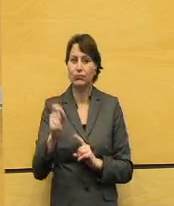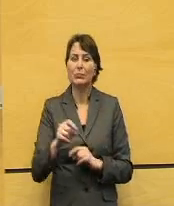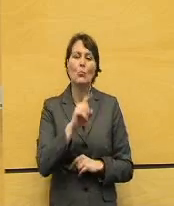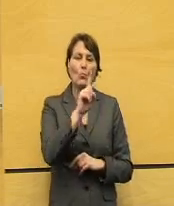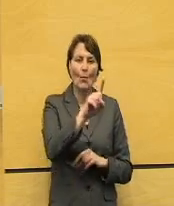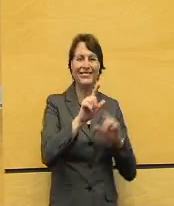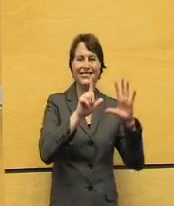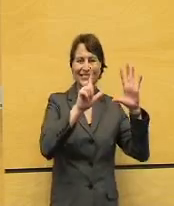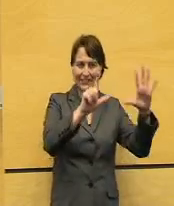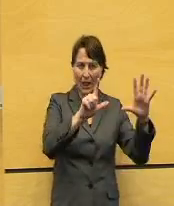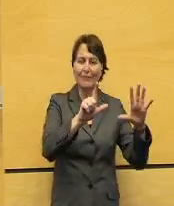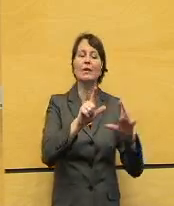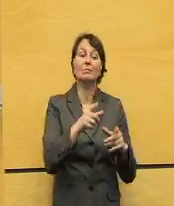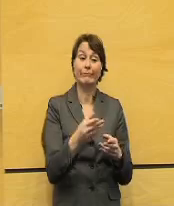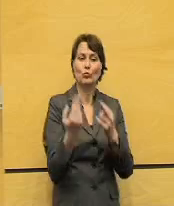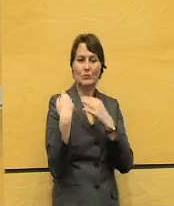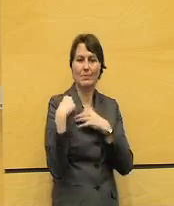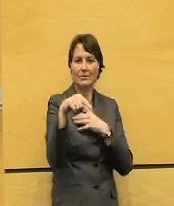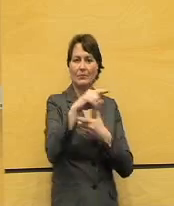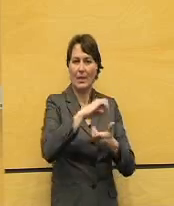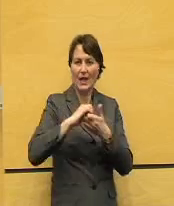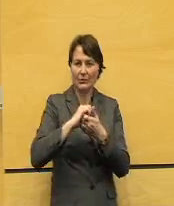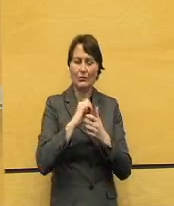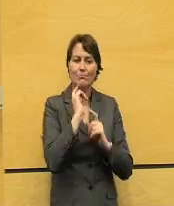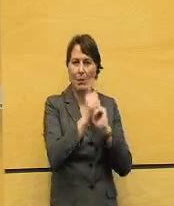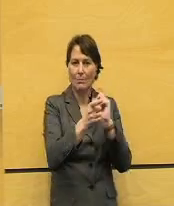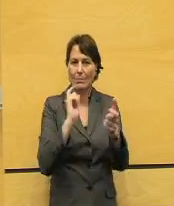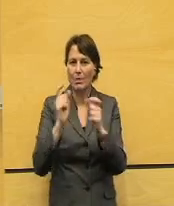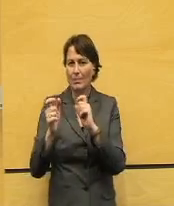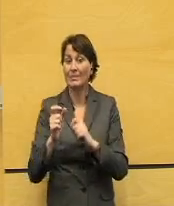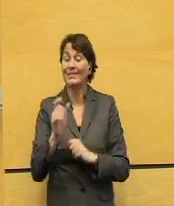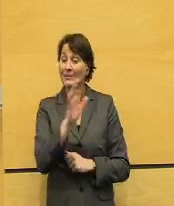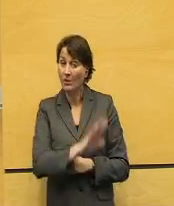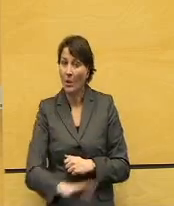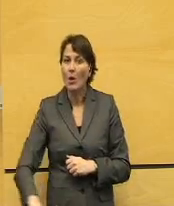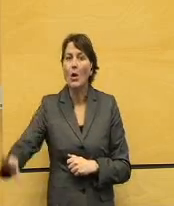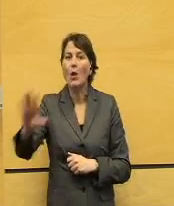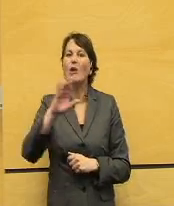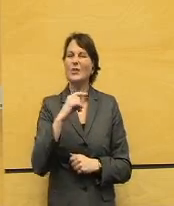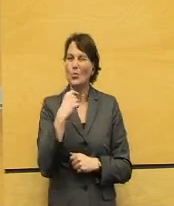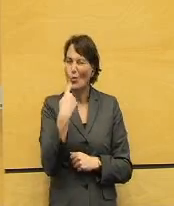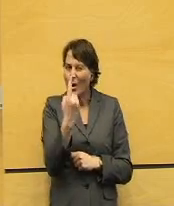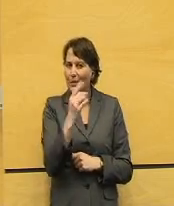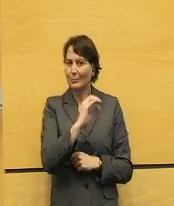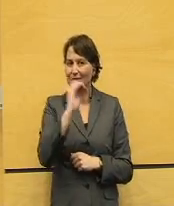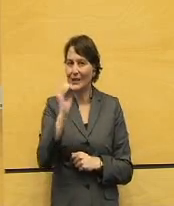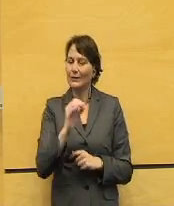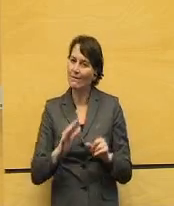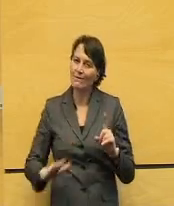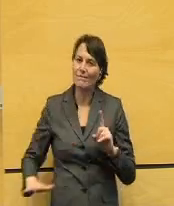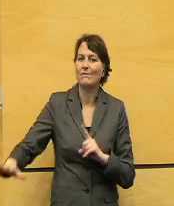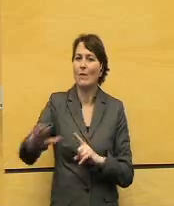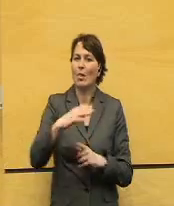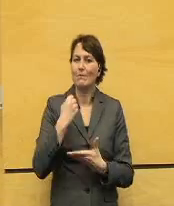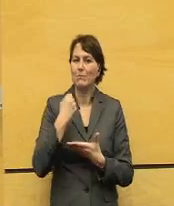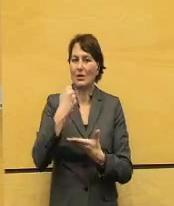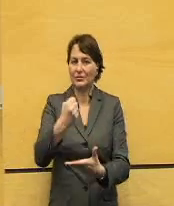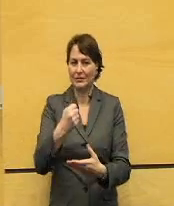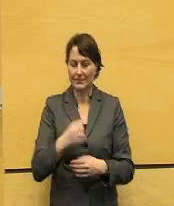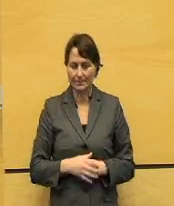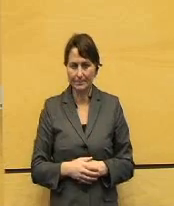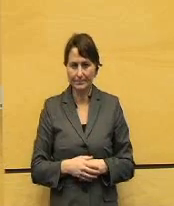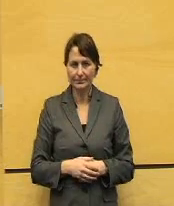agencies. This accounts for only about 1% of the total budget. However, the